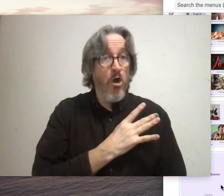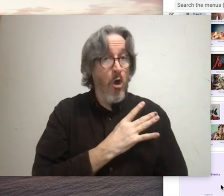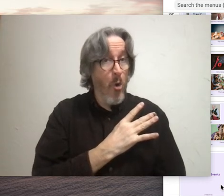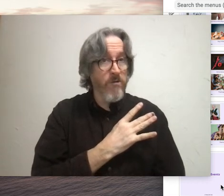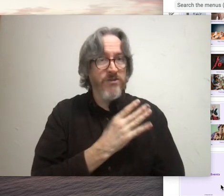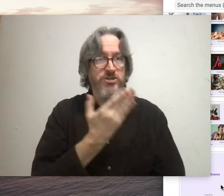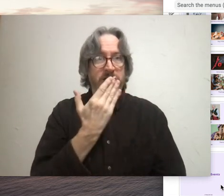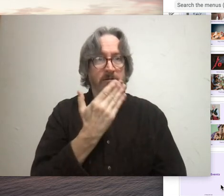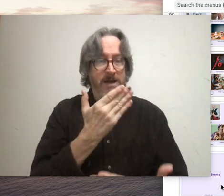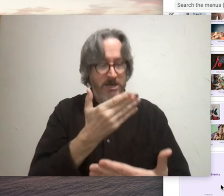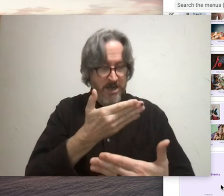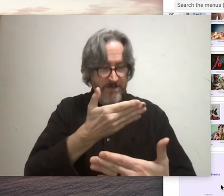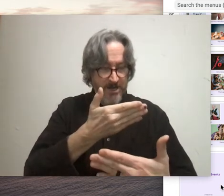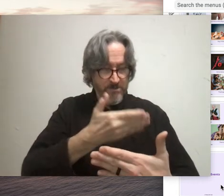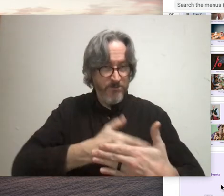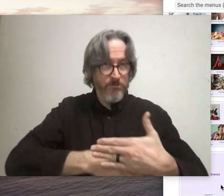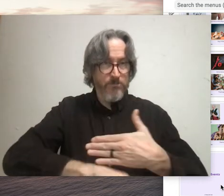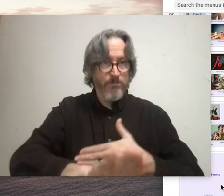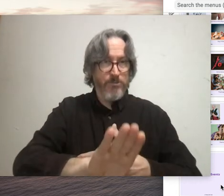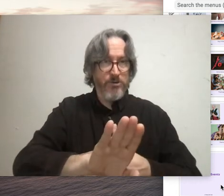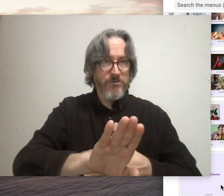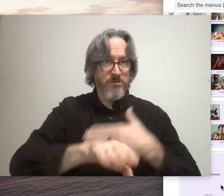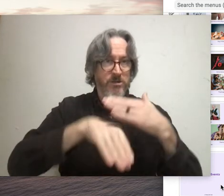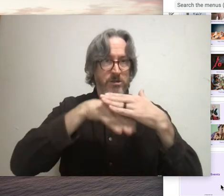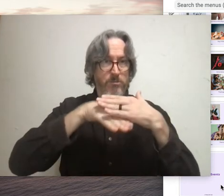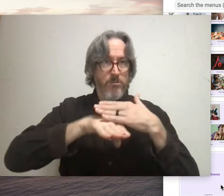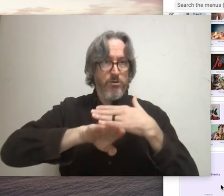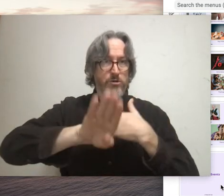or the generic, and then it comes